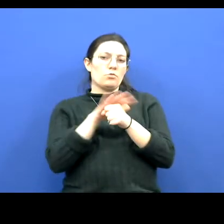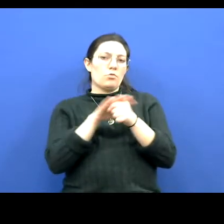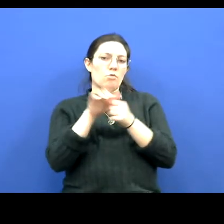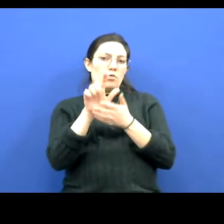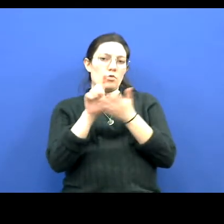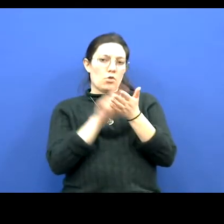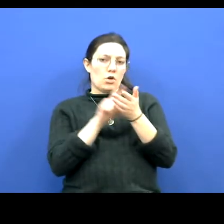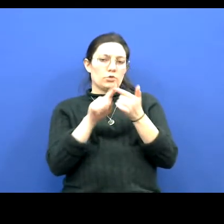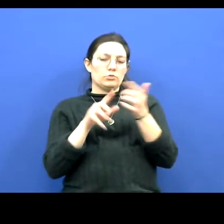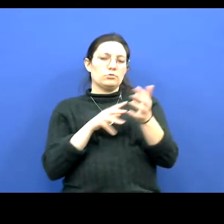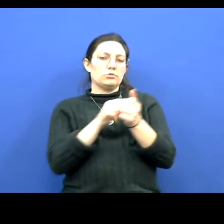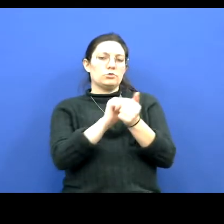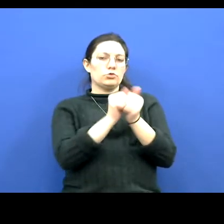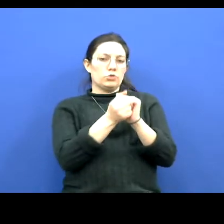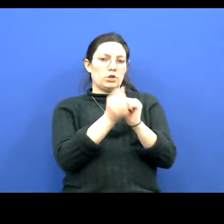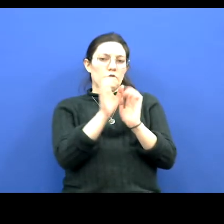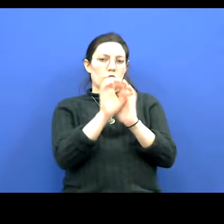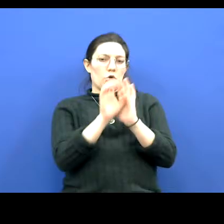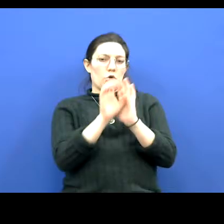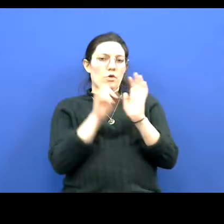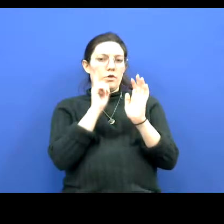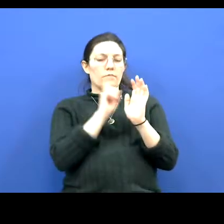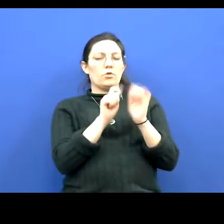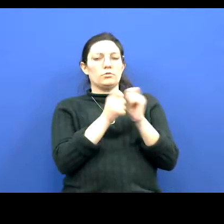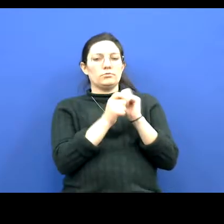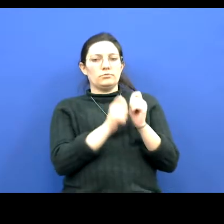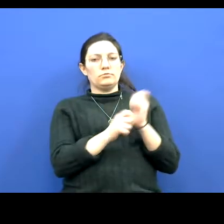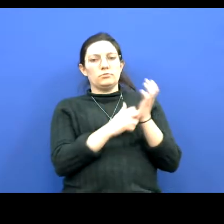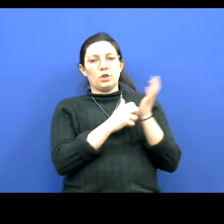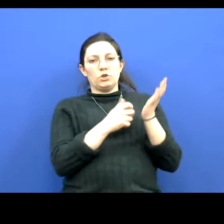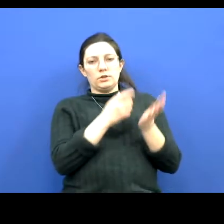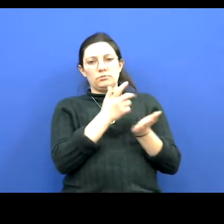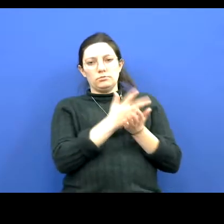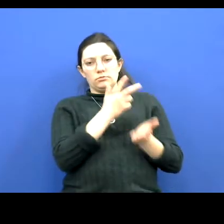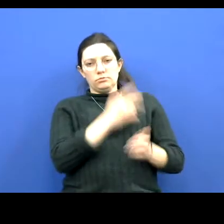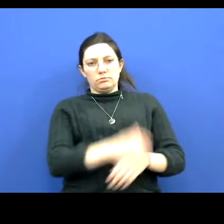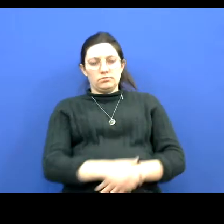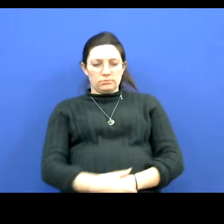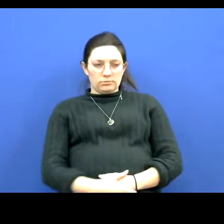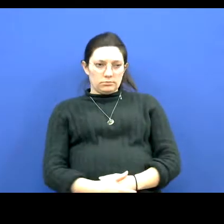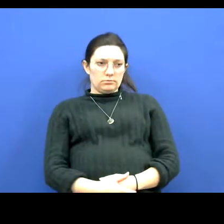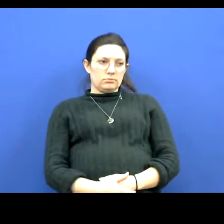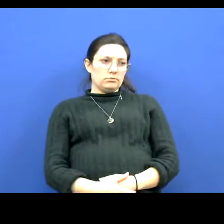amend the code of the town of Henrietta to update and modify penalties for parking violations.